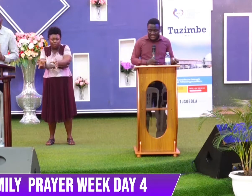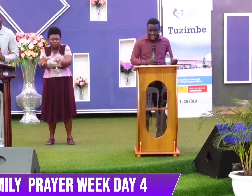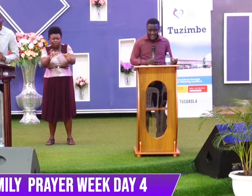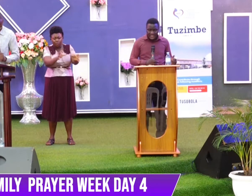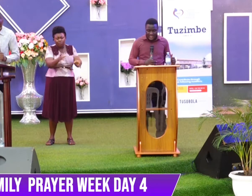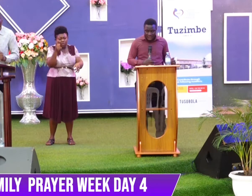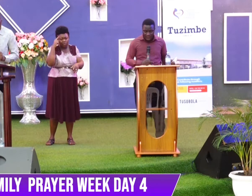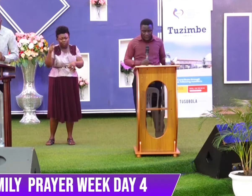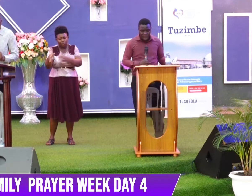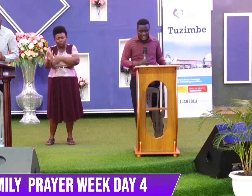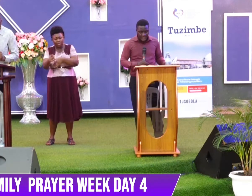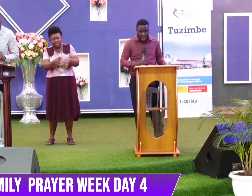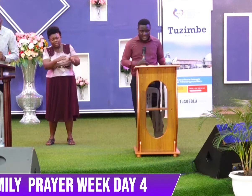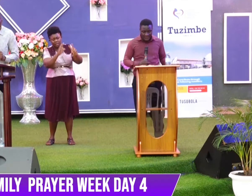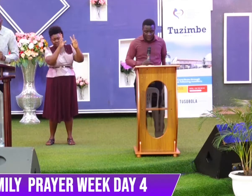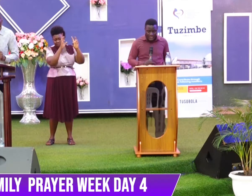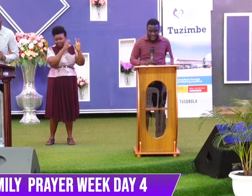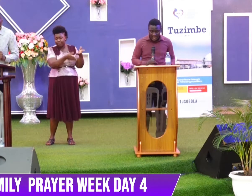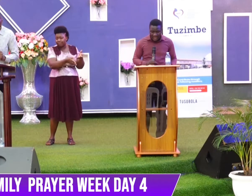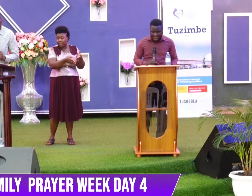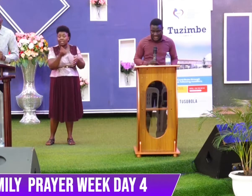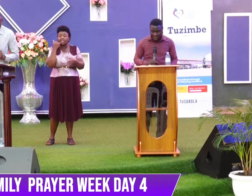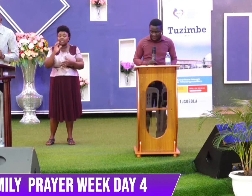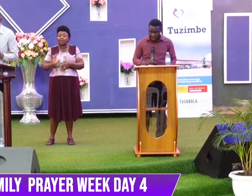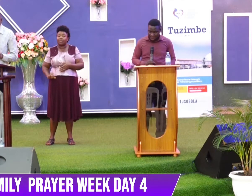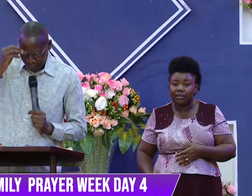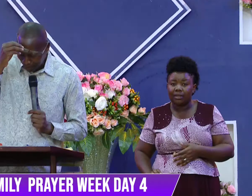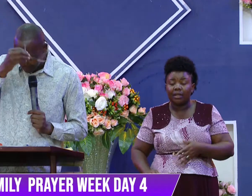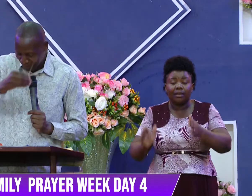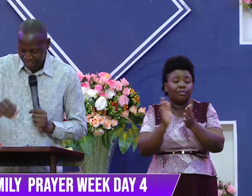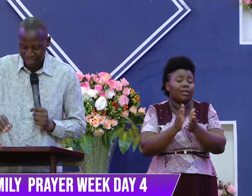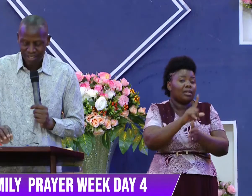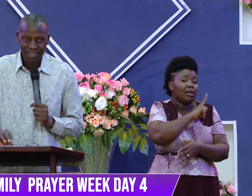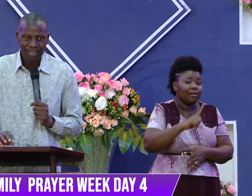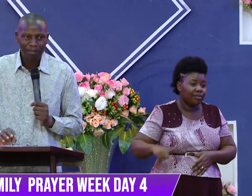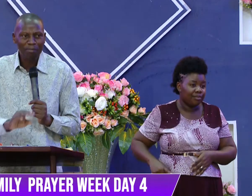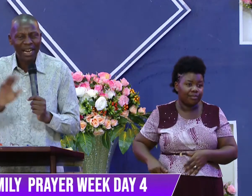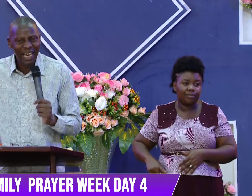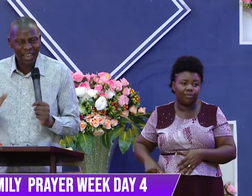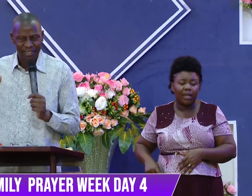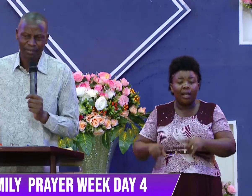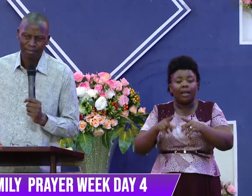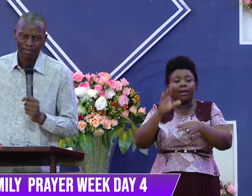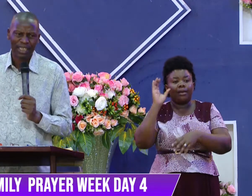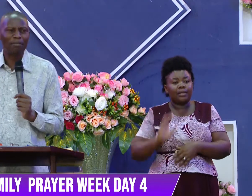What discerns the sons of God from the sons of the devil is character. Praise the Lord.